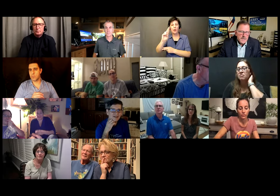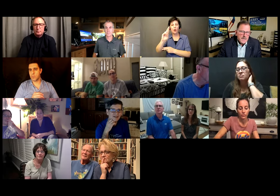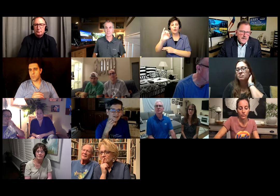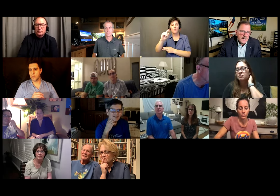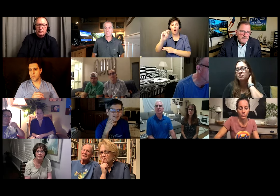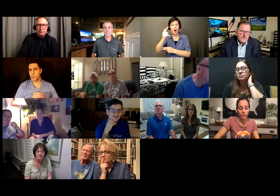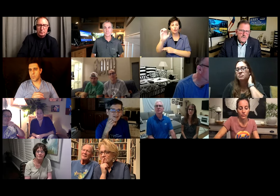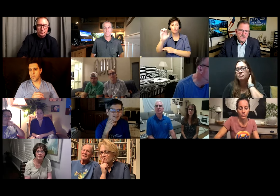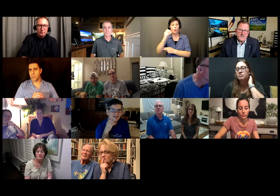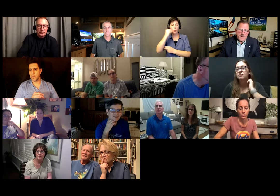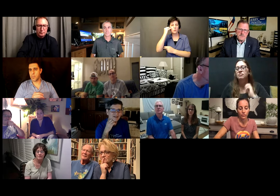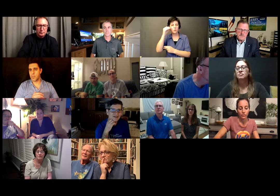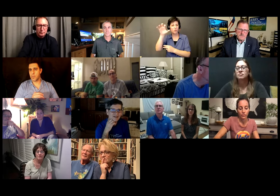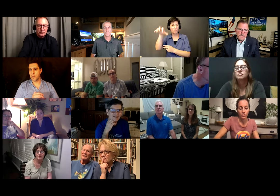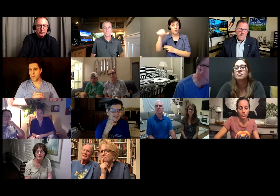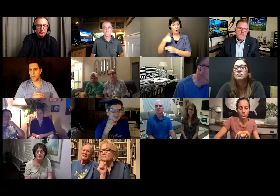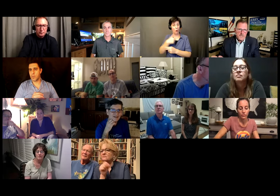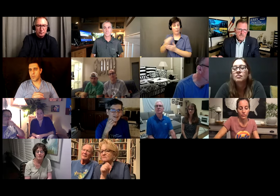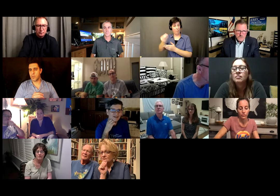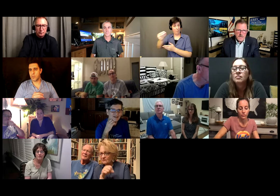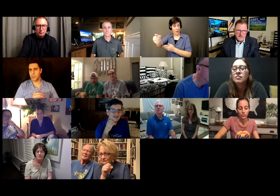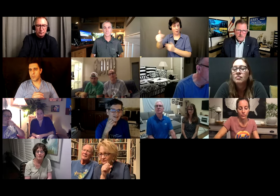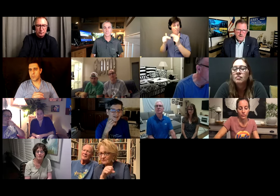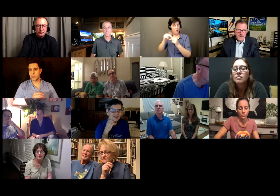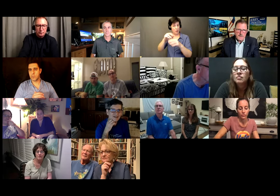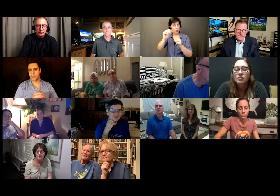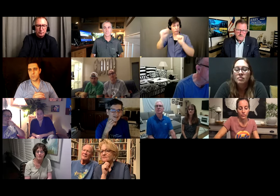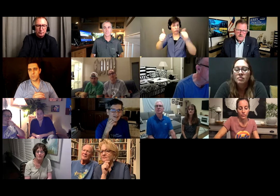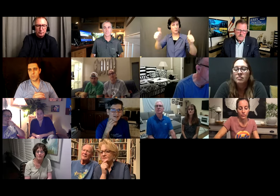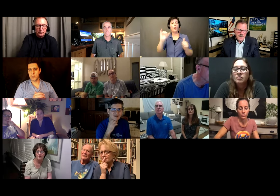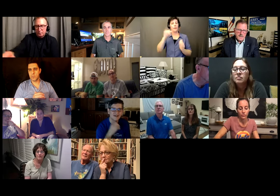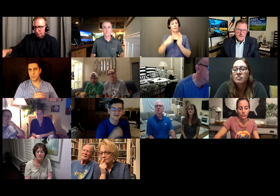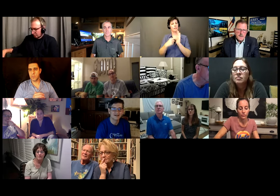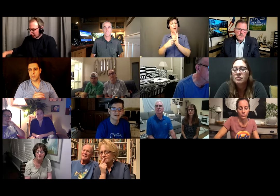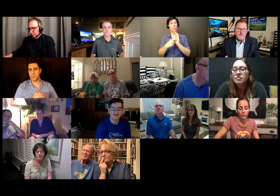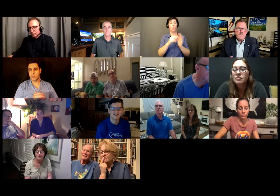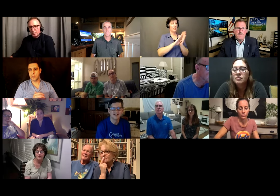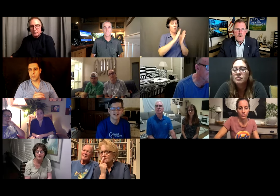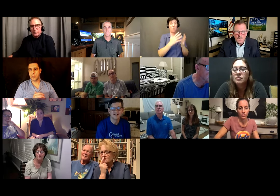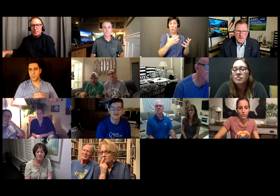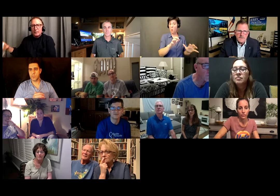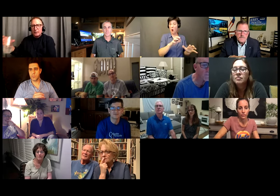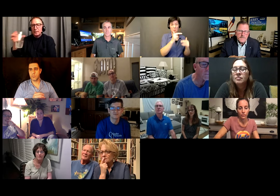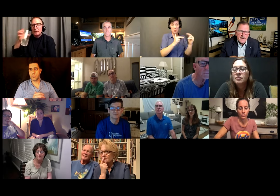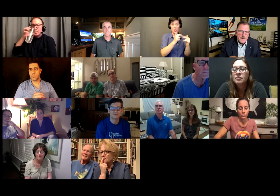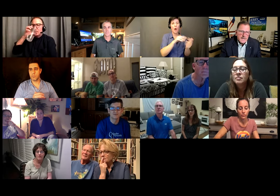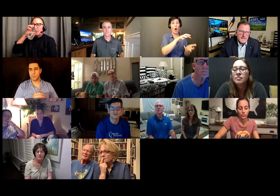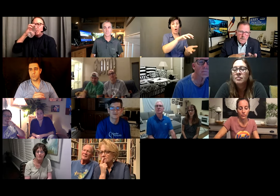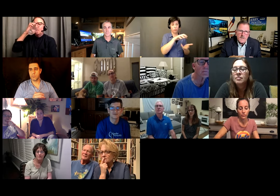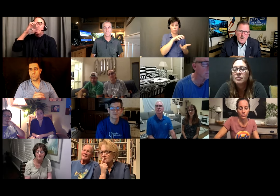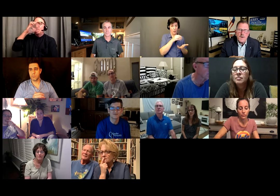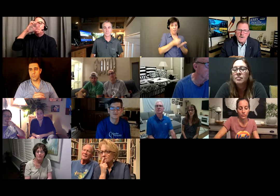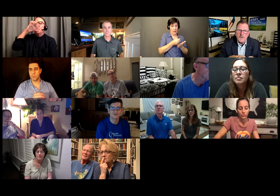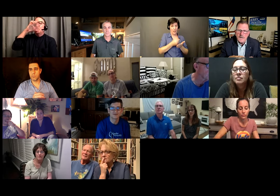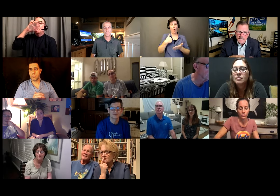Ranch. So those are examples of where we use that lower income housing fund money. But moving forward, the